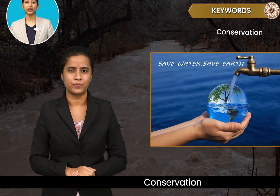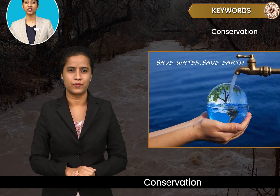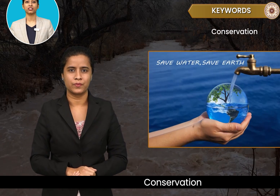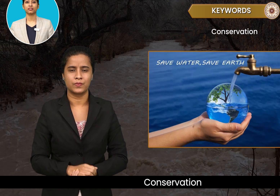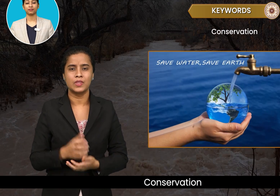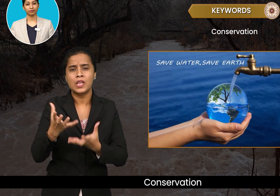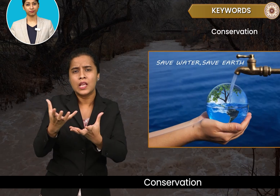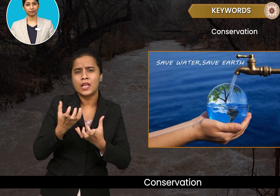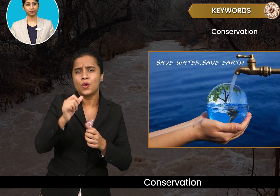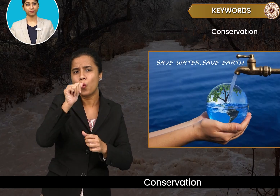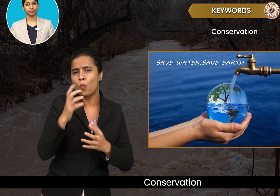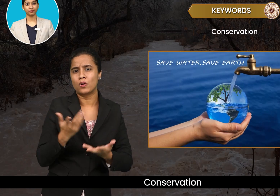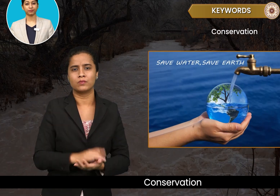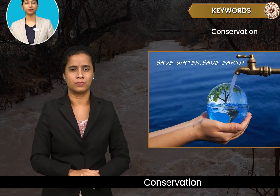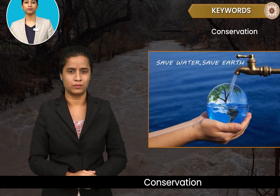conservation.